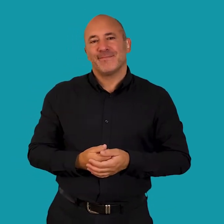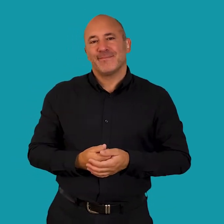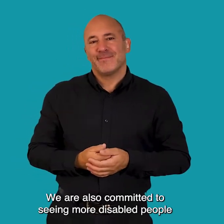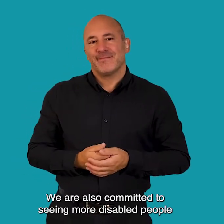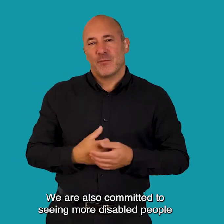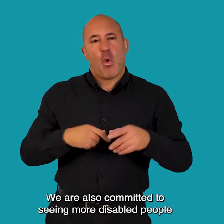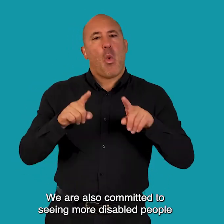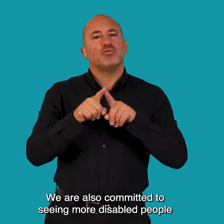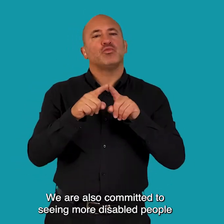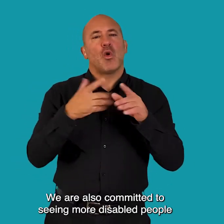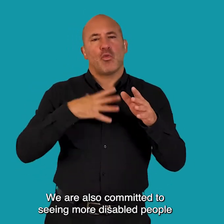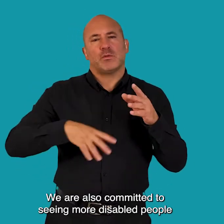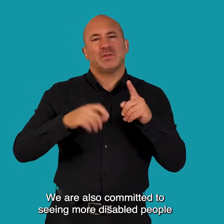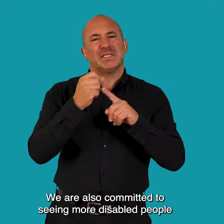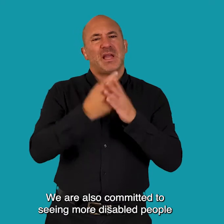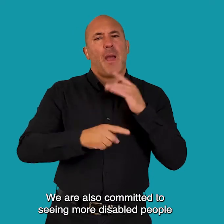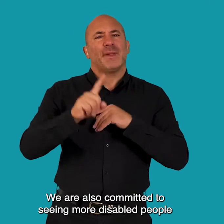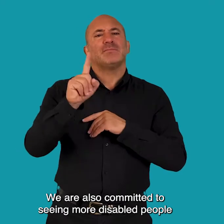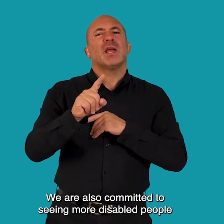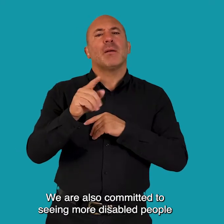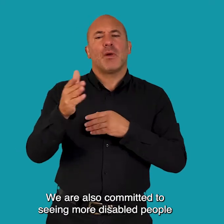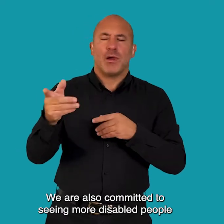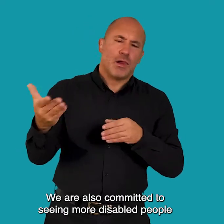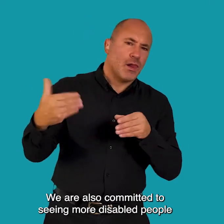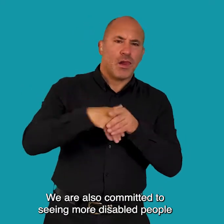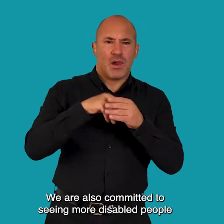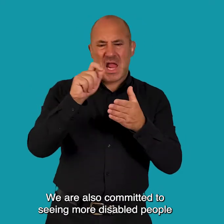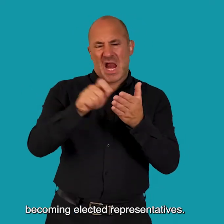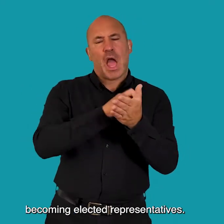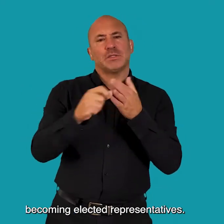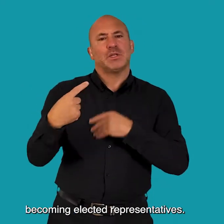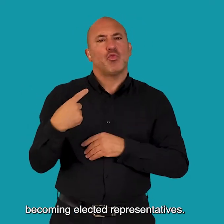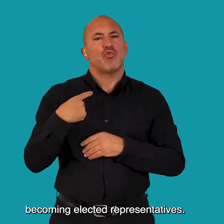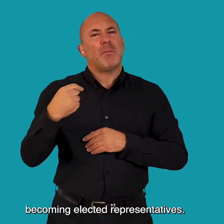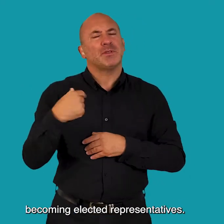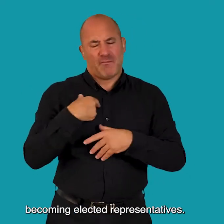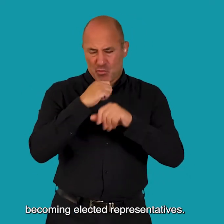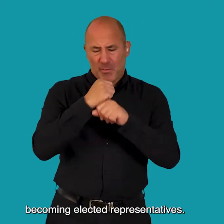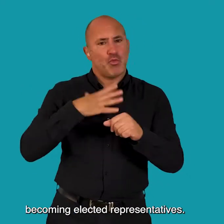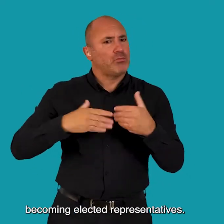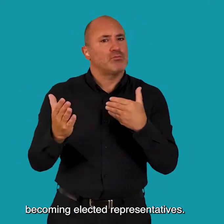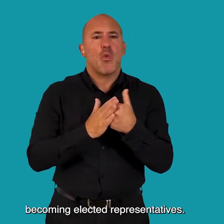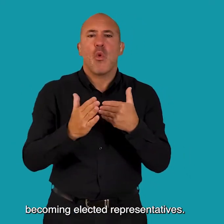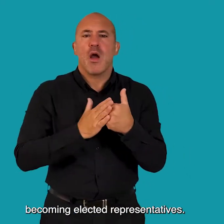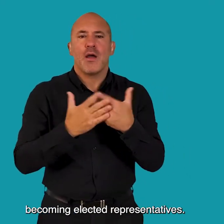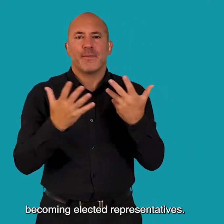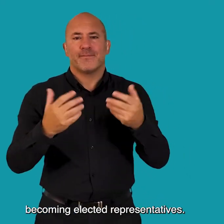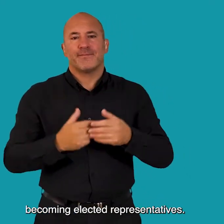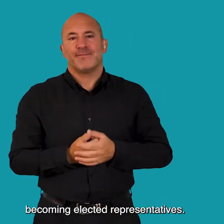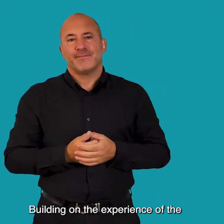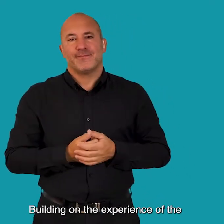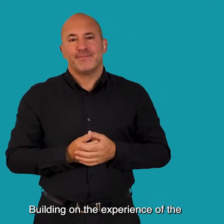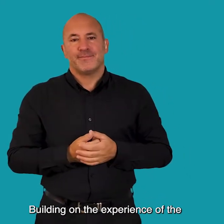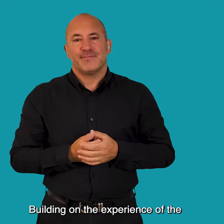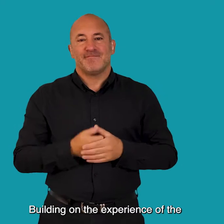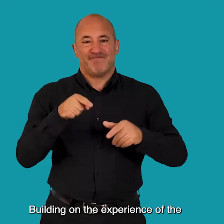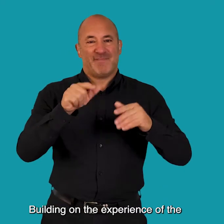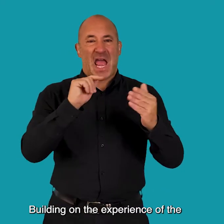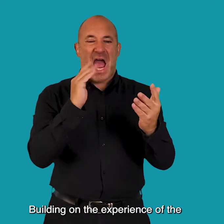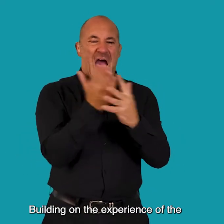We are also committed to seeing more disabled people becoming elected representatives. Building on the experience